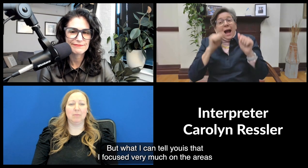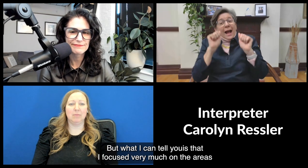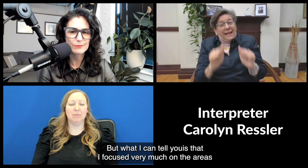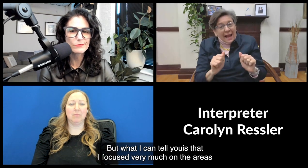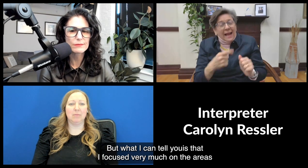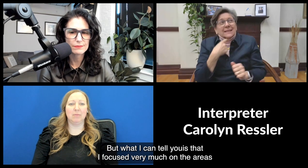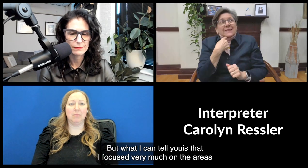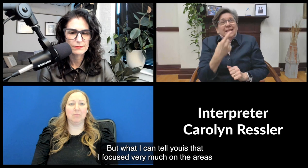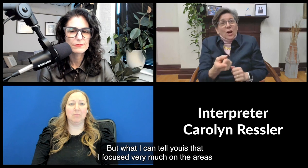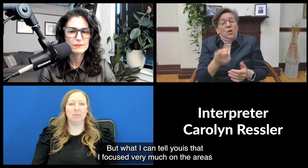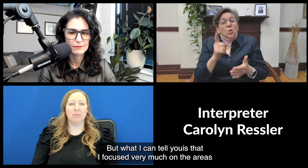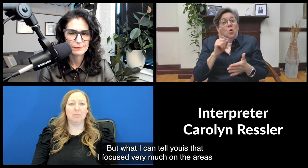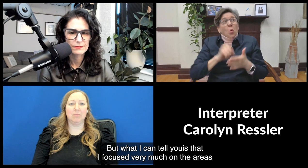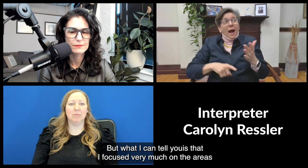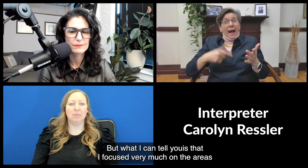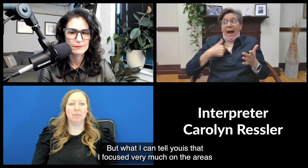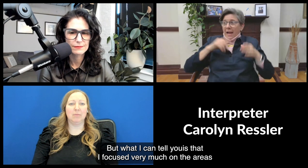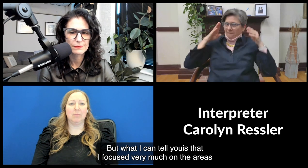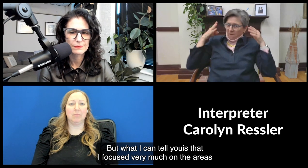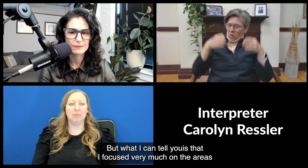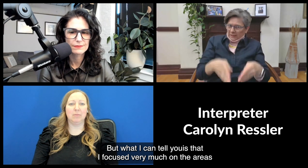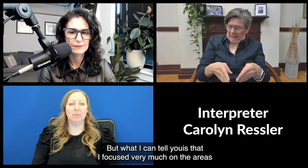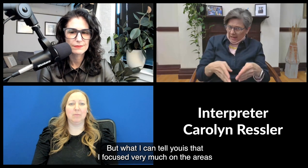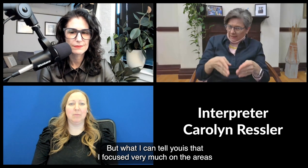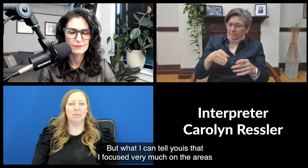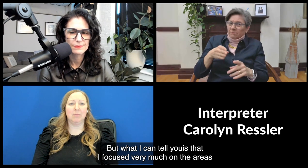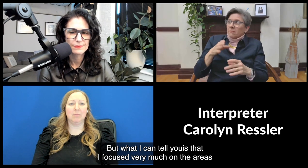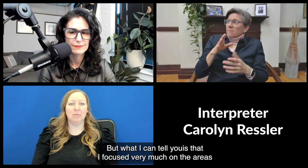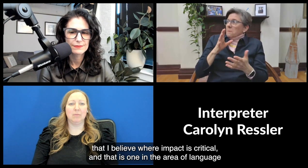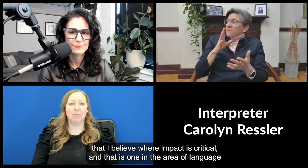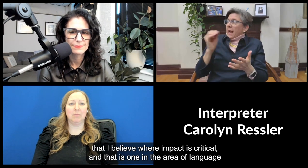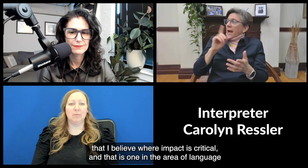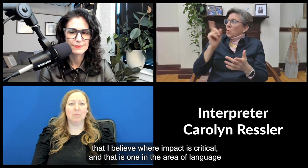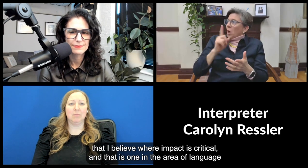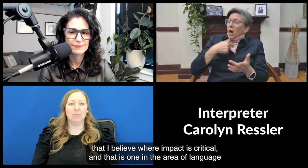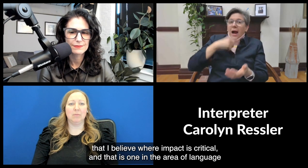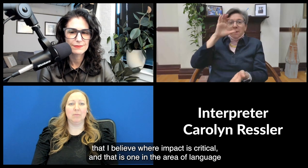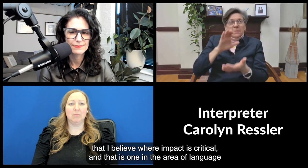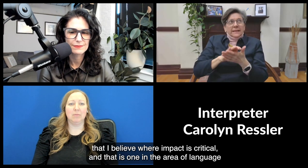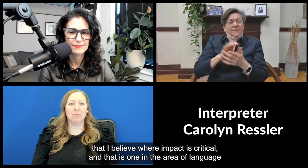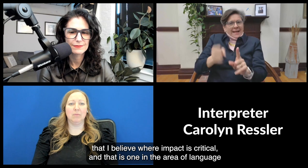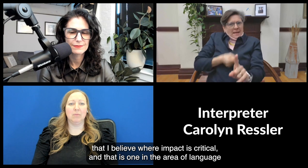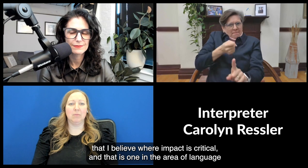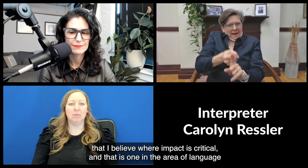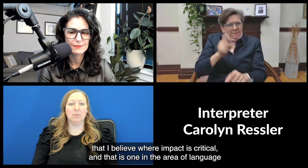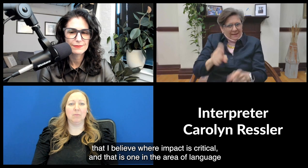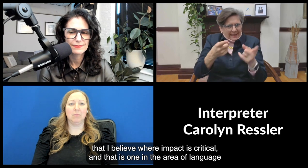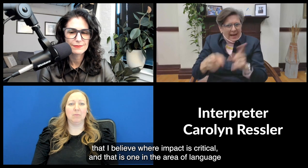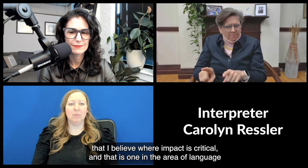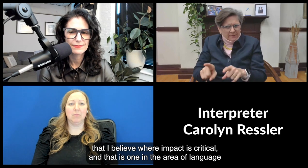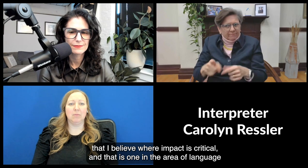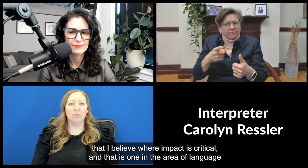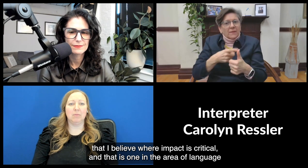what my legacy will be. That's hard to predict. But what I can tell you is that I focused very much on the